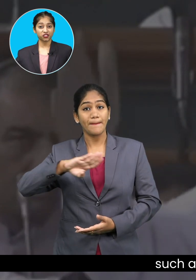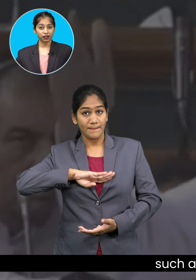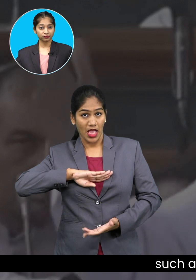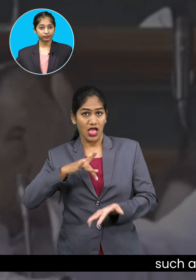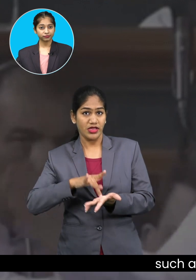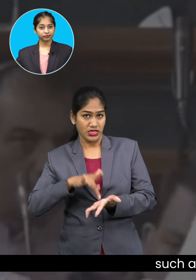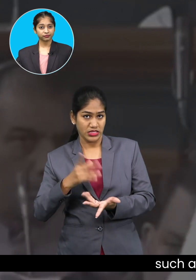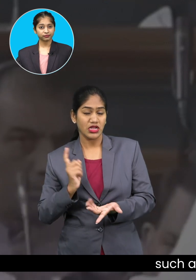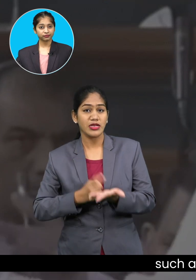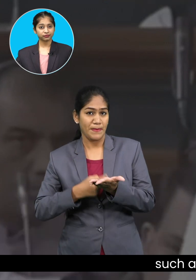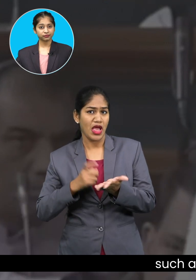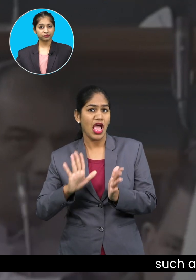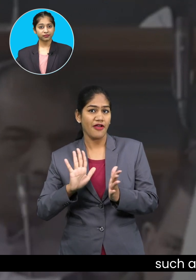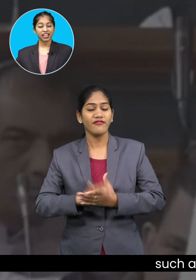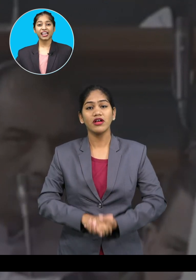Maharashtra,